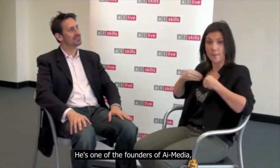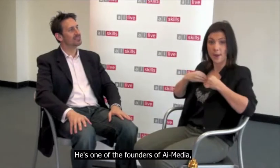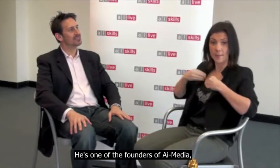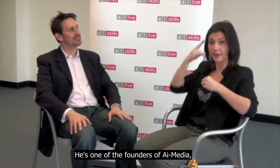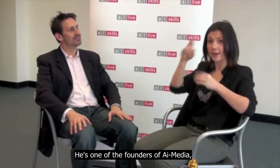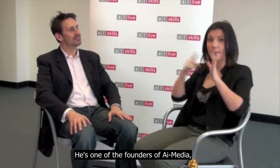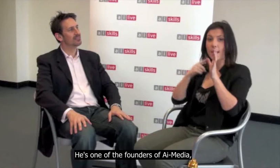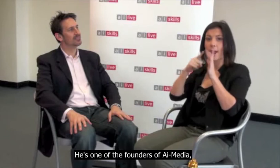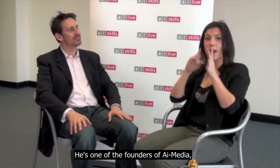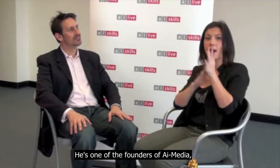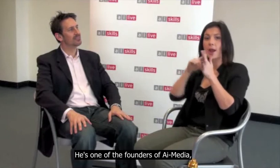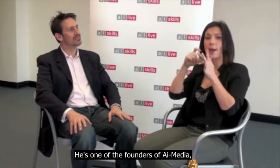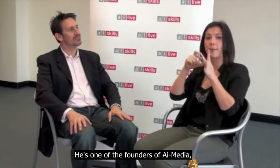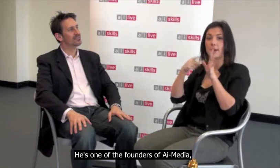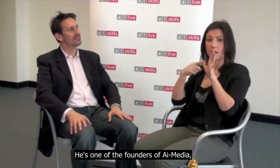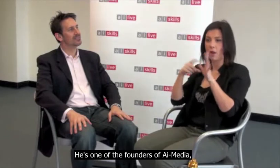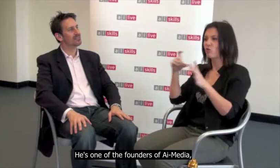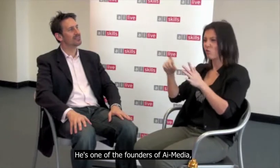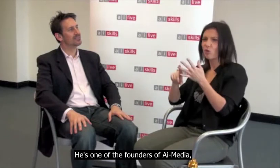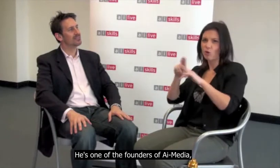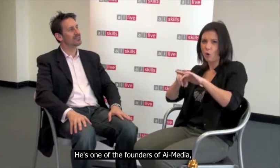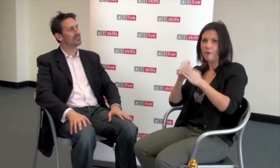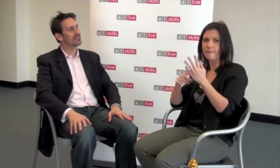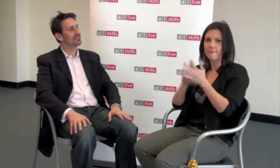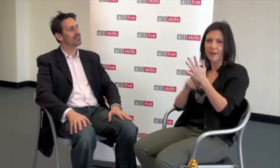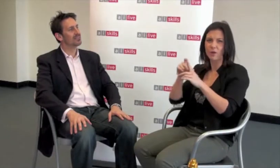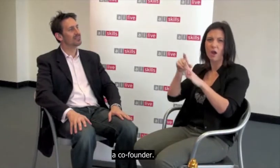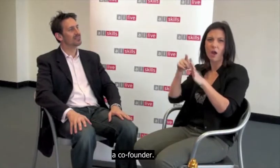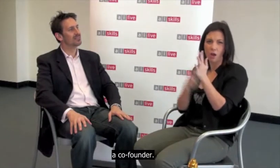He's one of the founders of AI Media, a co-founder.